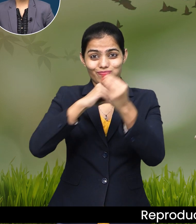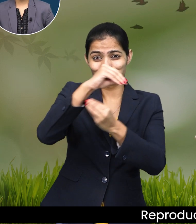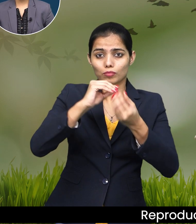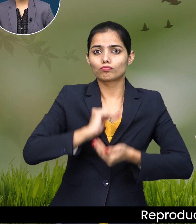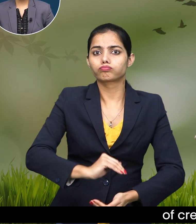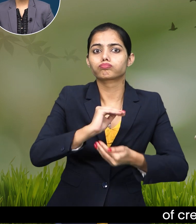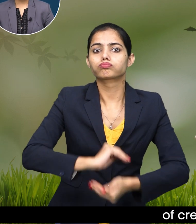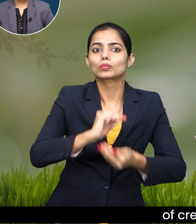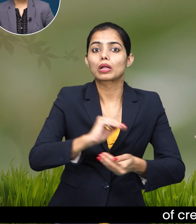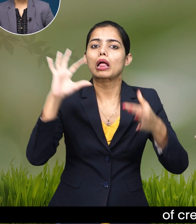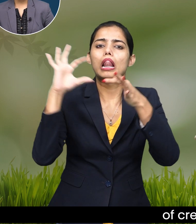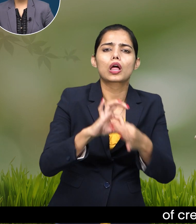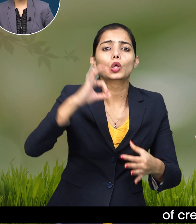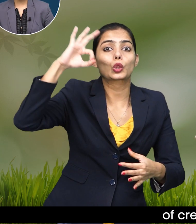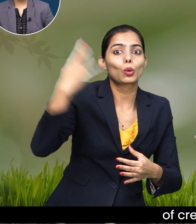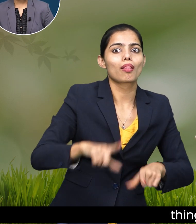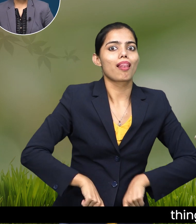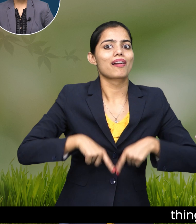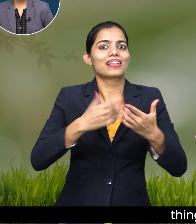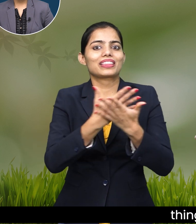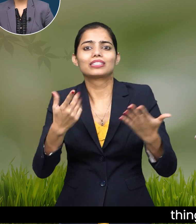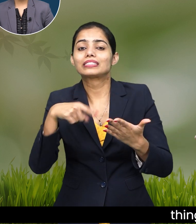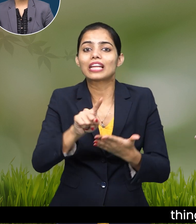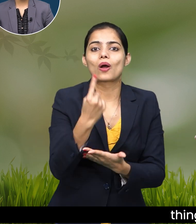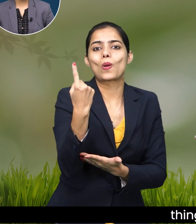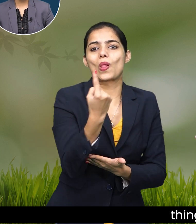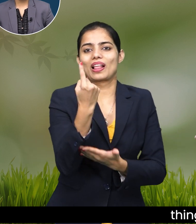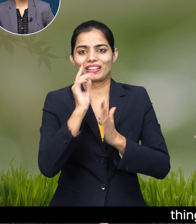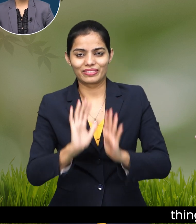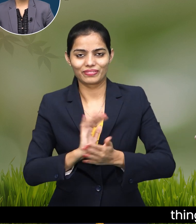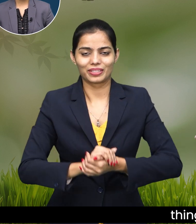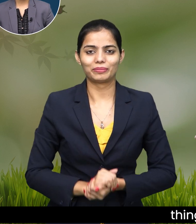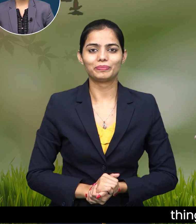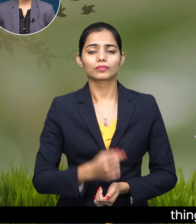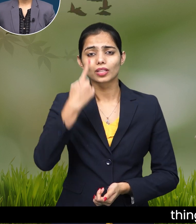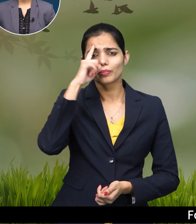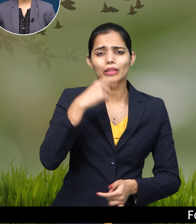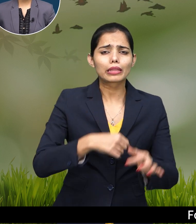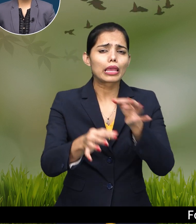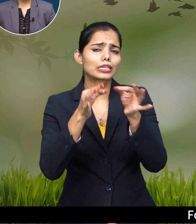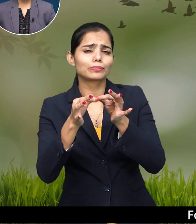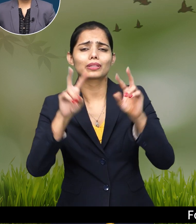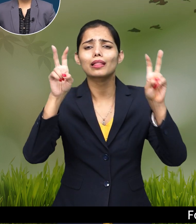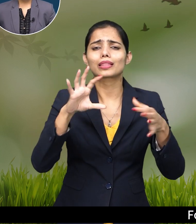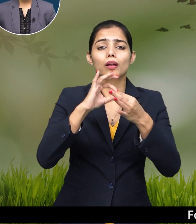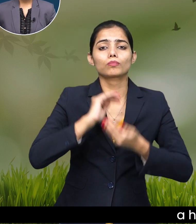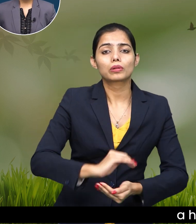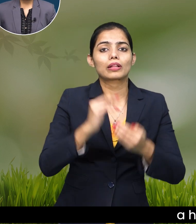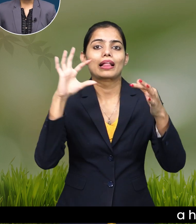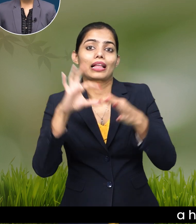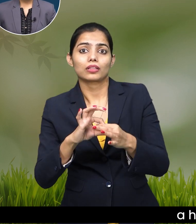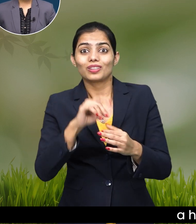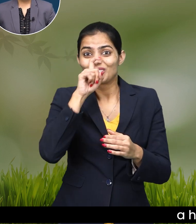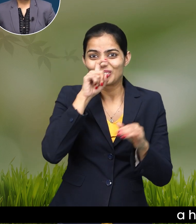Reproduction is the process of creating new living things like oneself. For example,